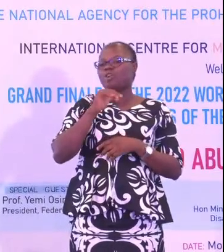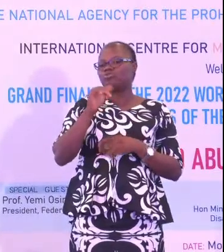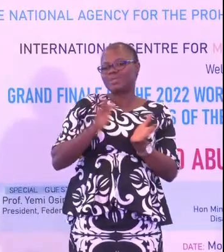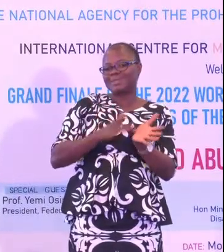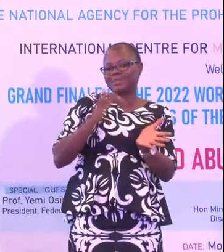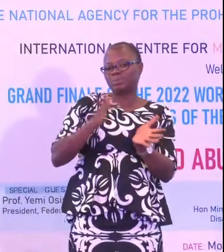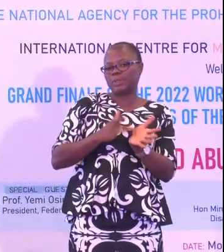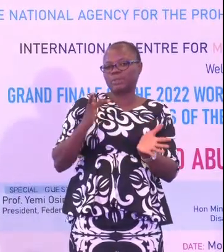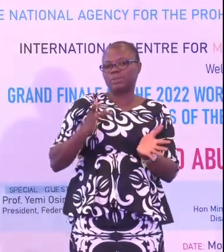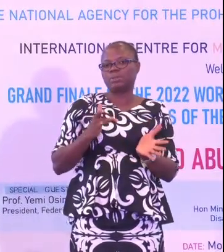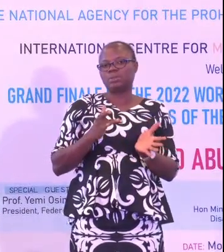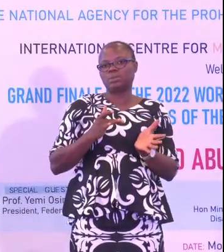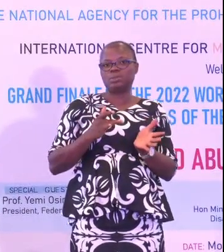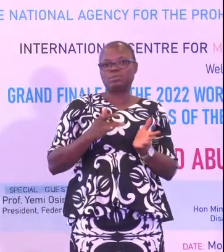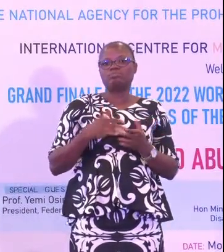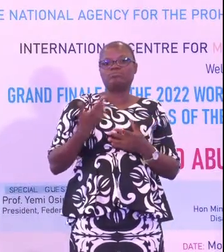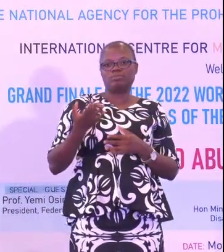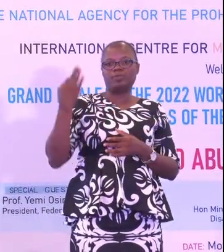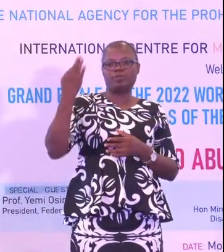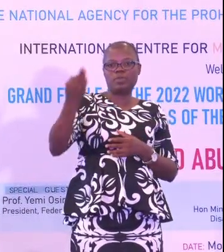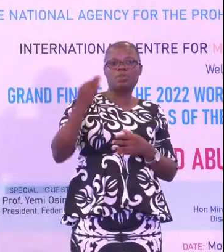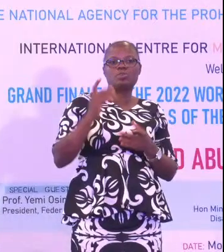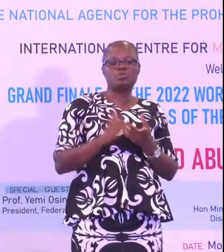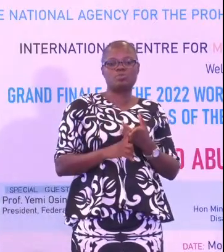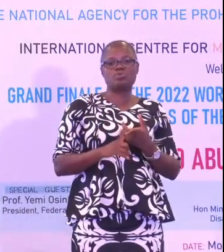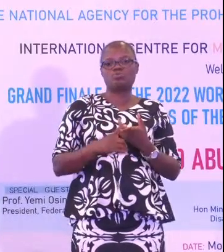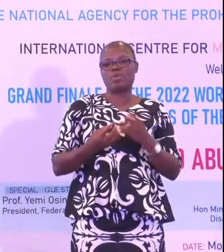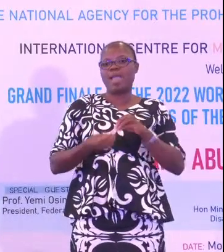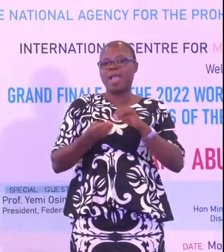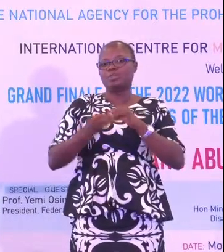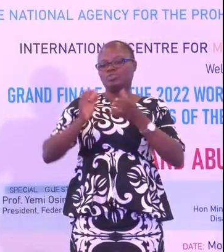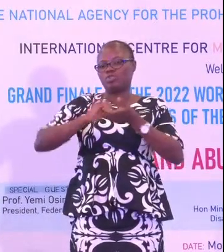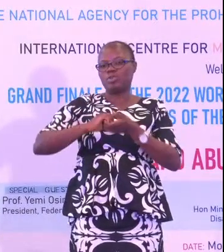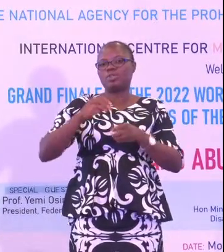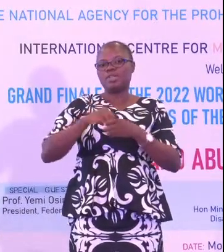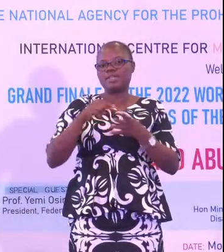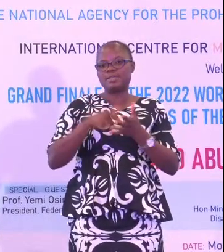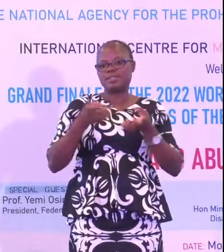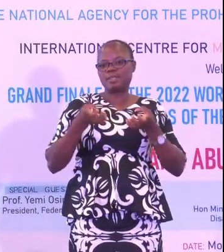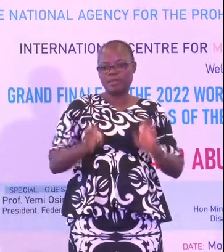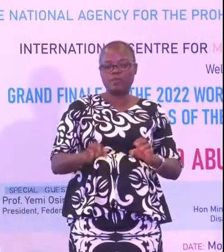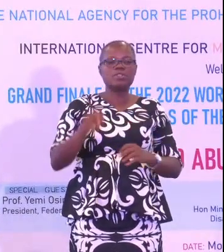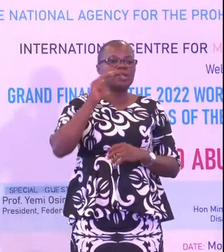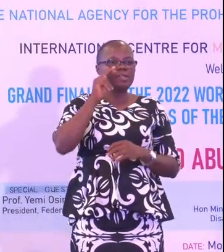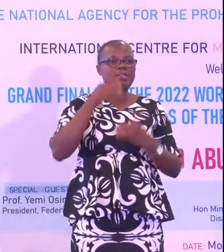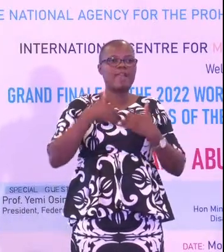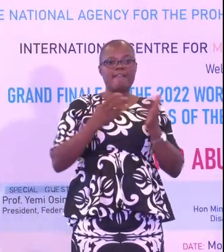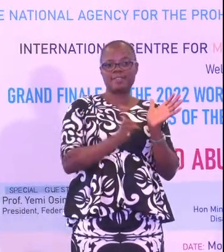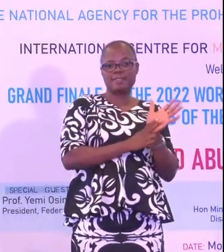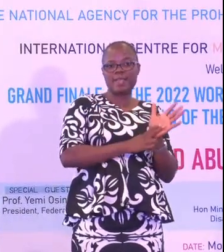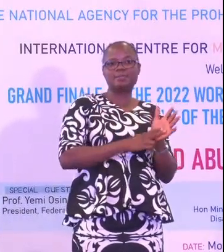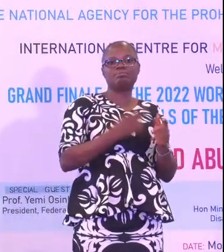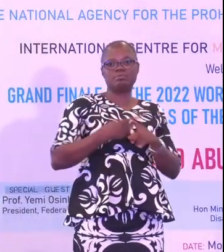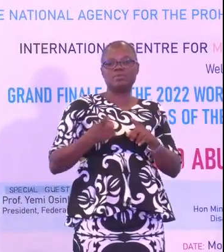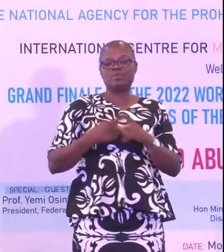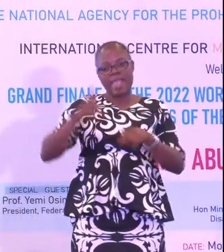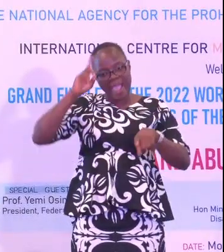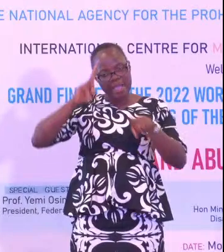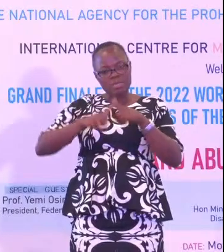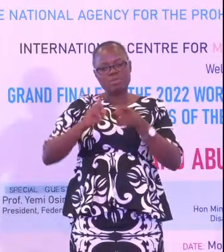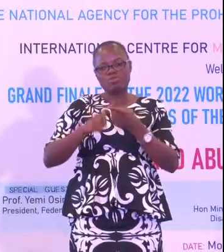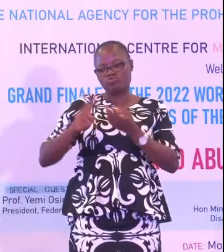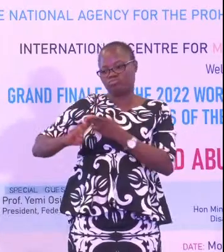exploited. Furthermore, to foster cooperation in this effort, Nigeria has signed several agreements with